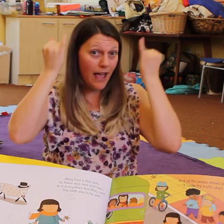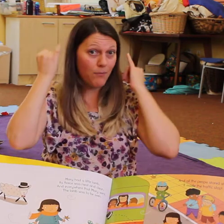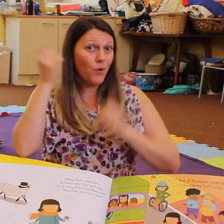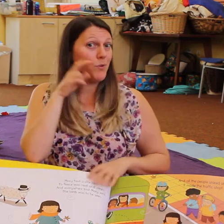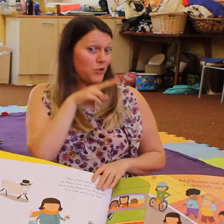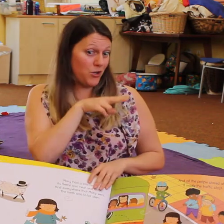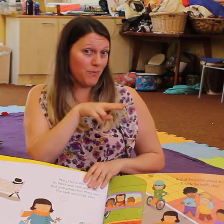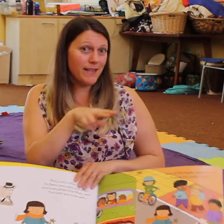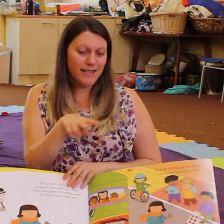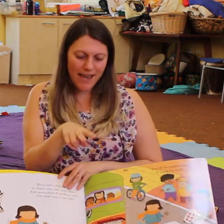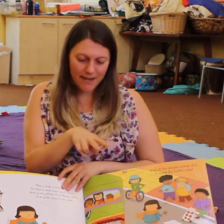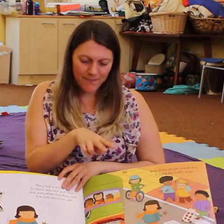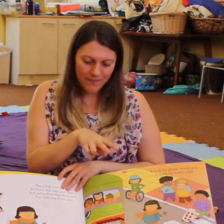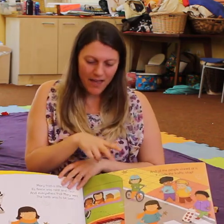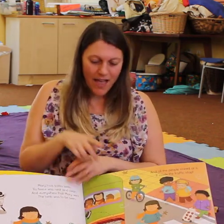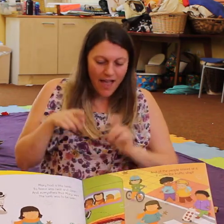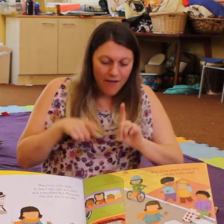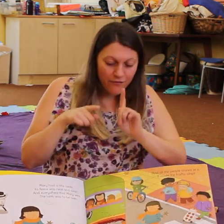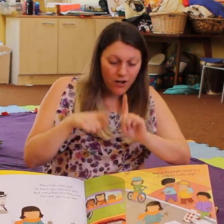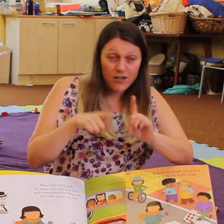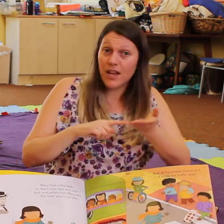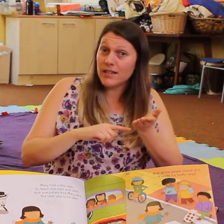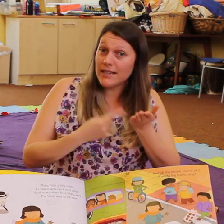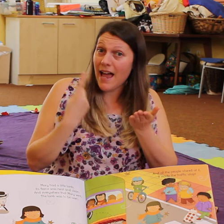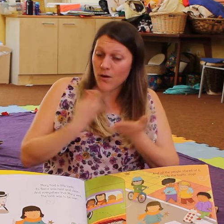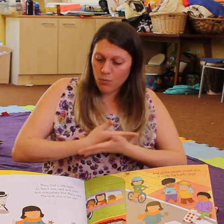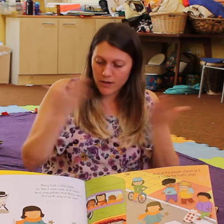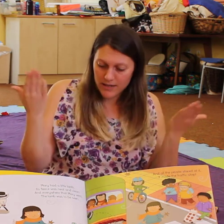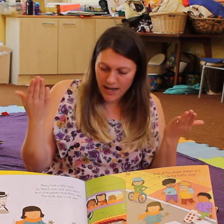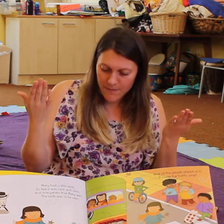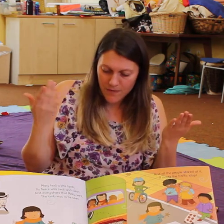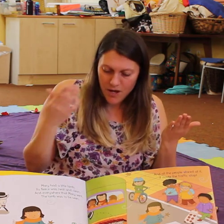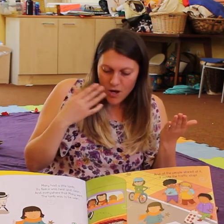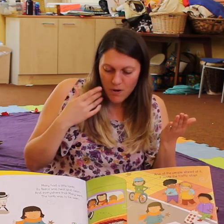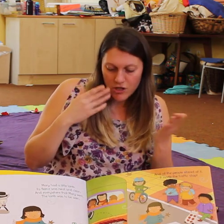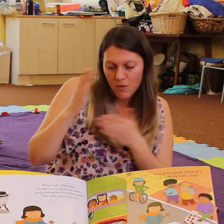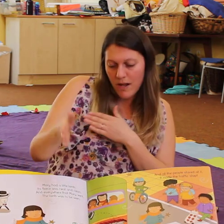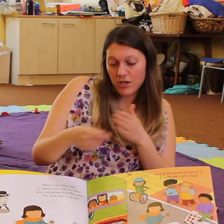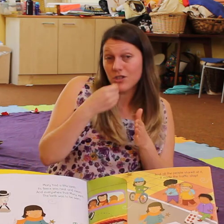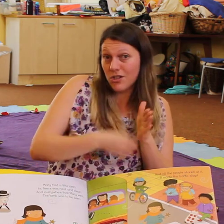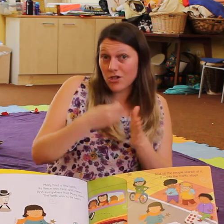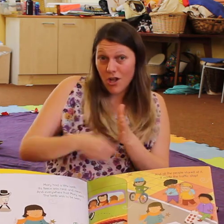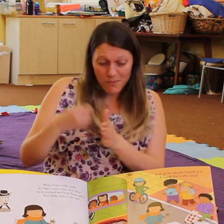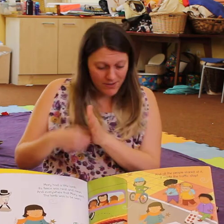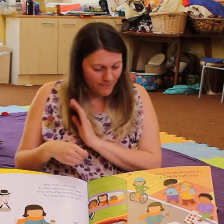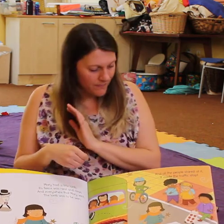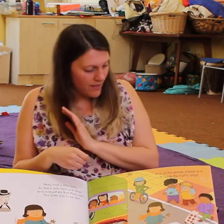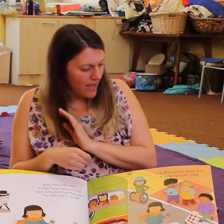lamb was to be seen. It followed her to town one day when she went to the shops.